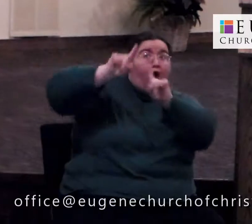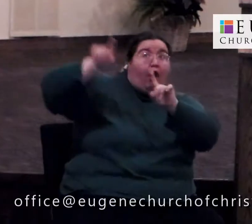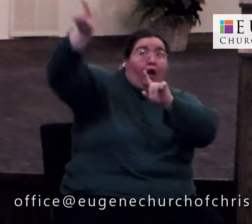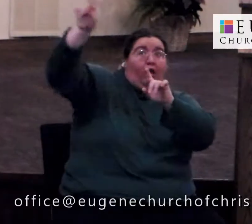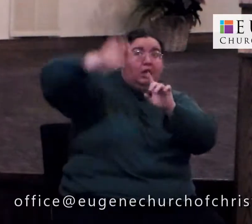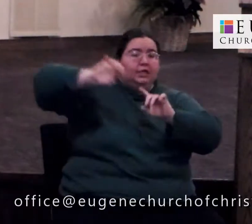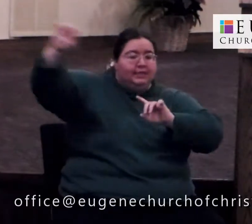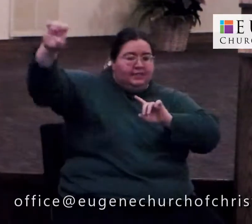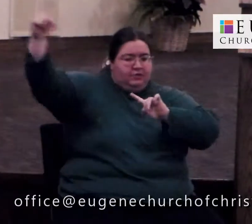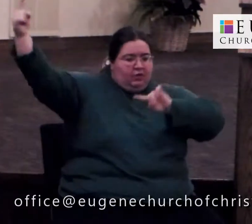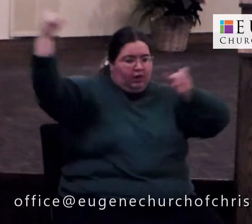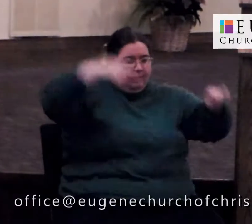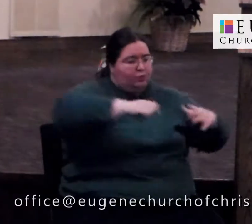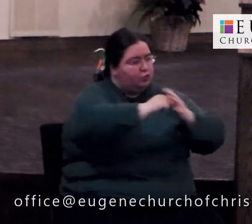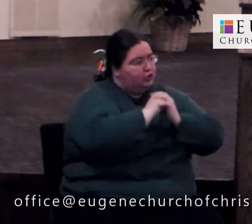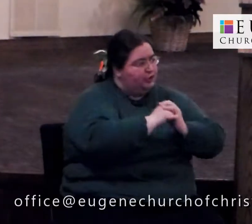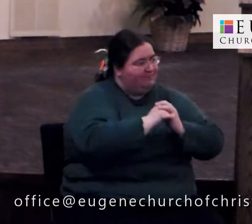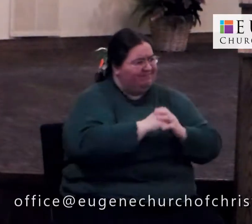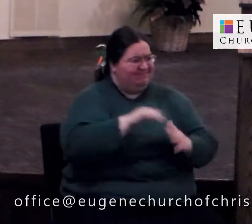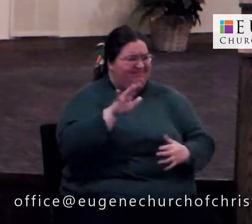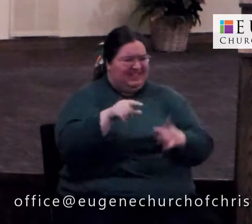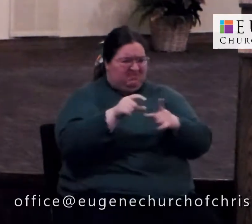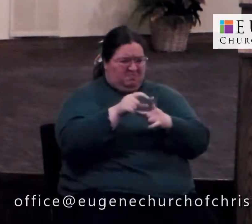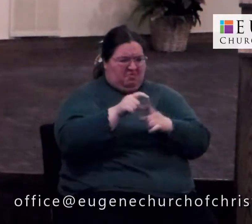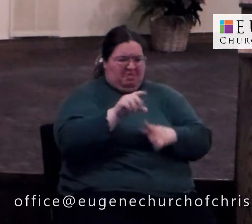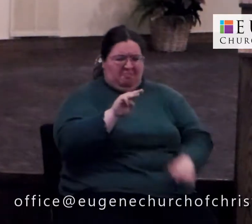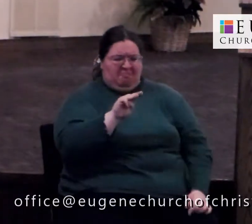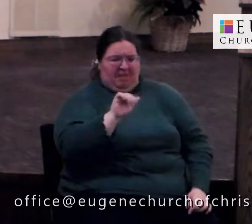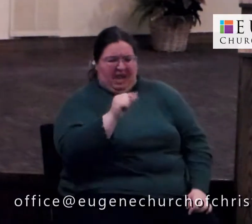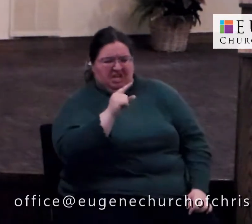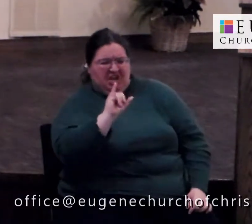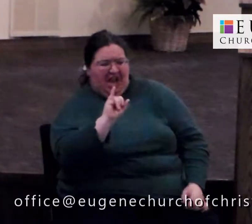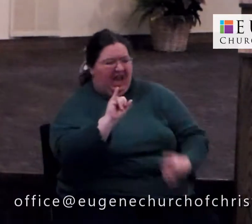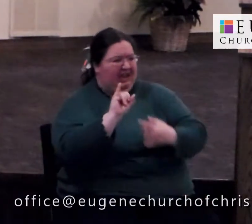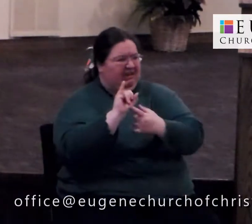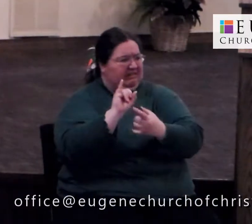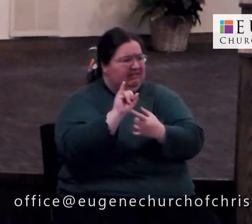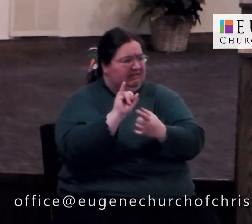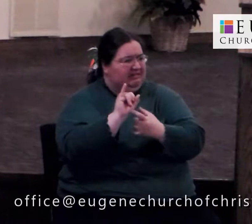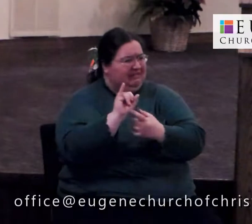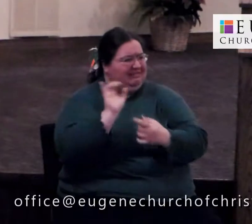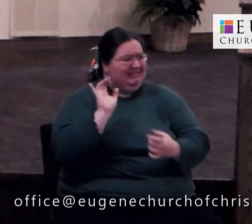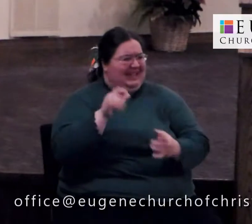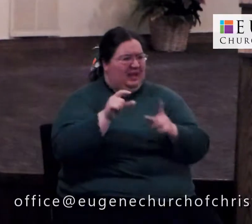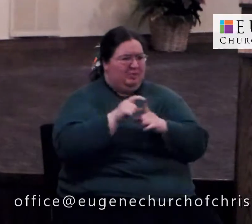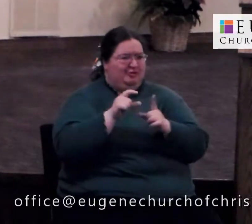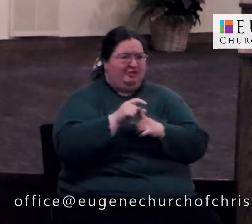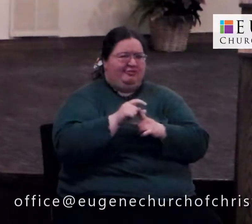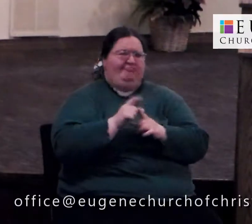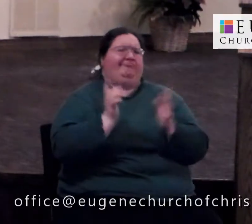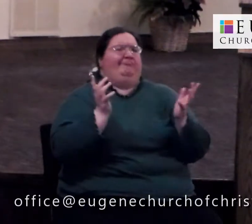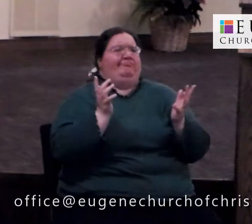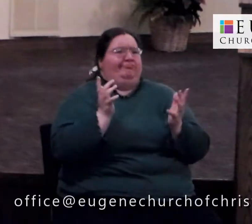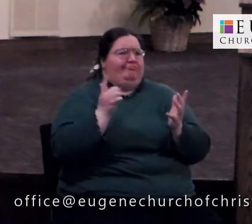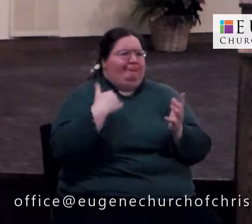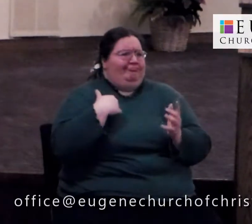of Magi, say wise men. It is this group of people that are almost a combination of magicians